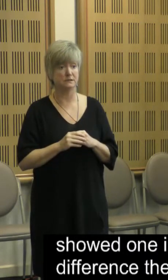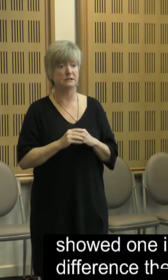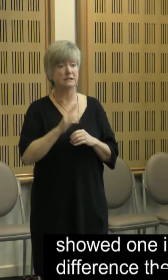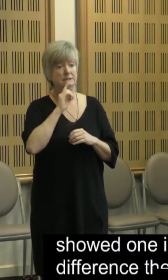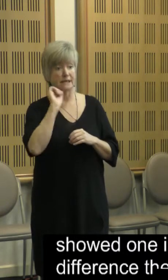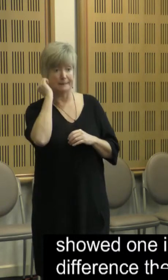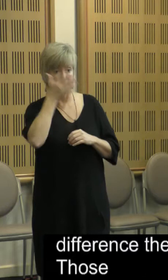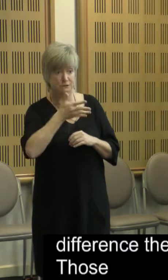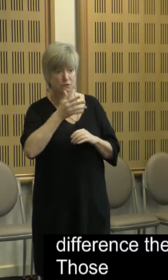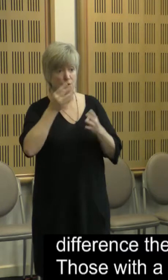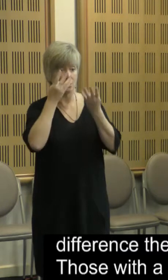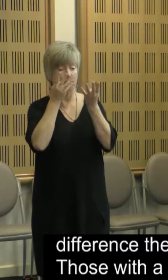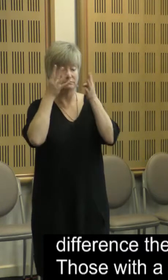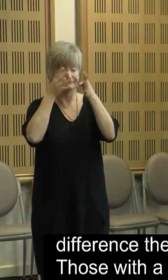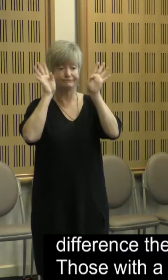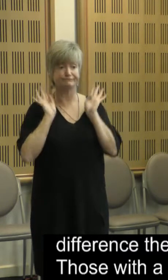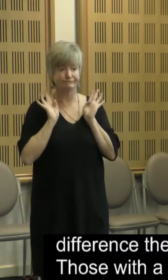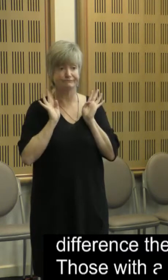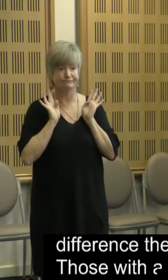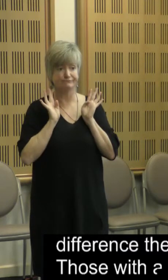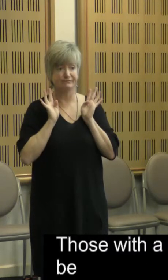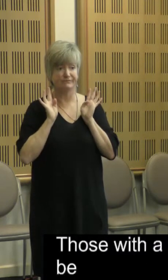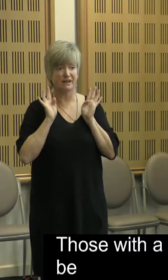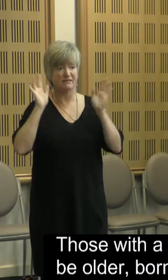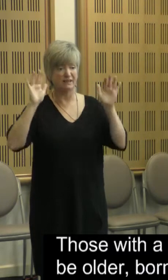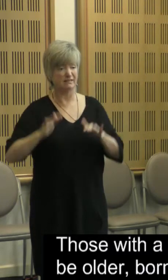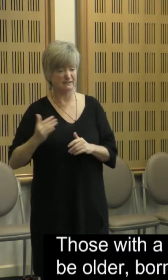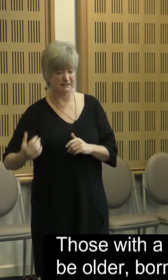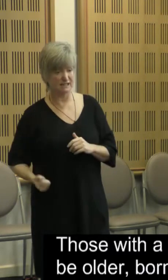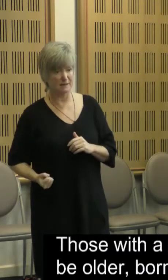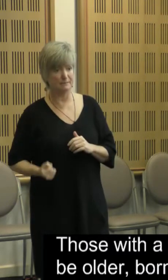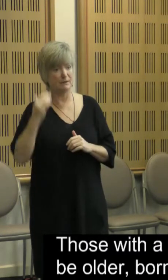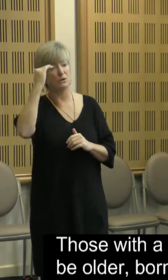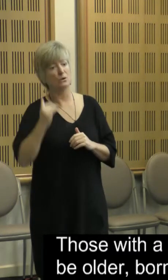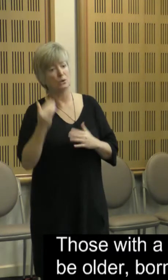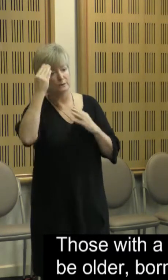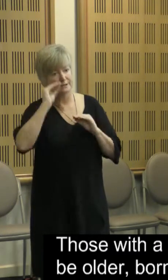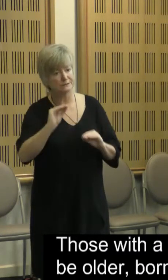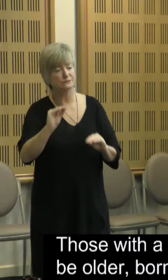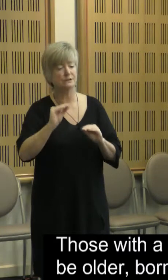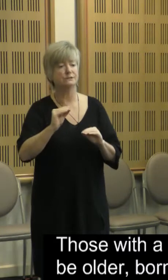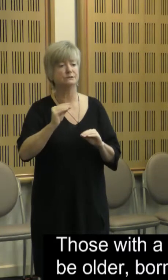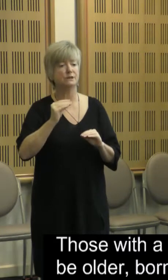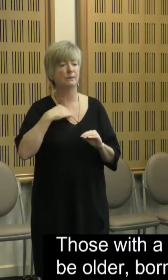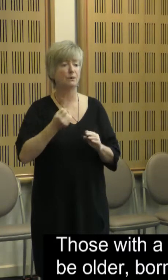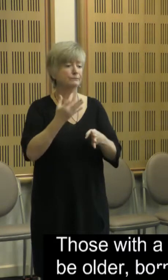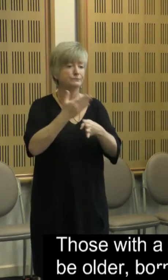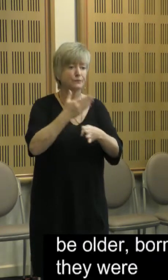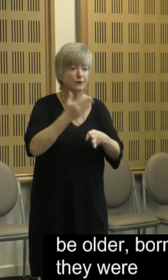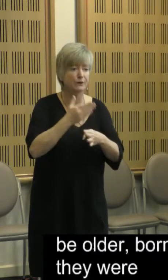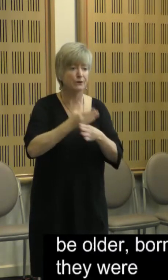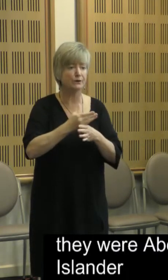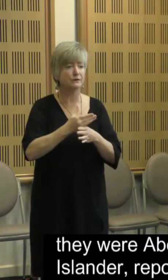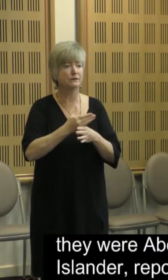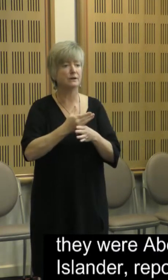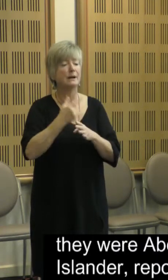Strait Islander, report less income, lower education and more unemployment, and were more likely to live